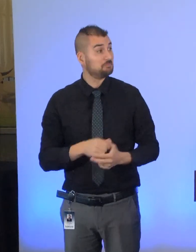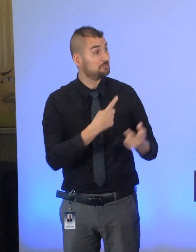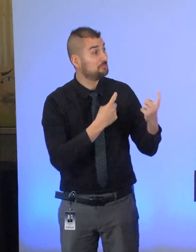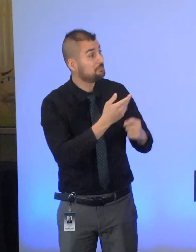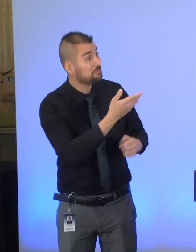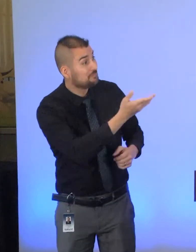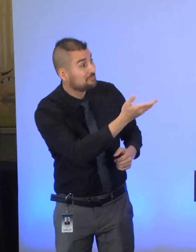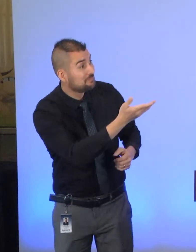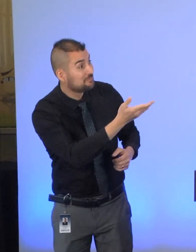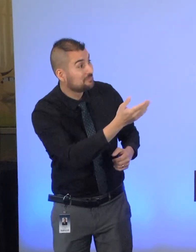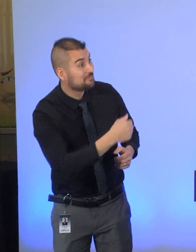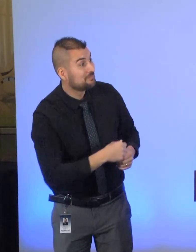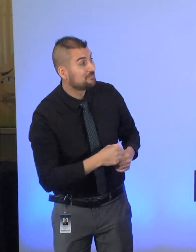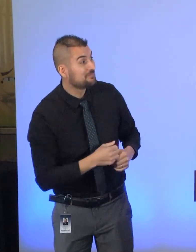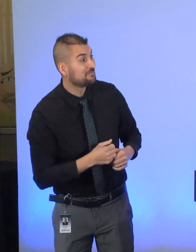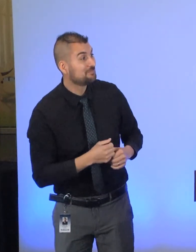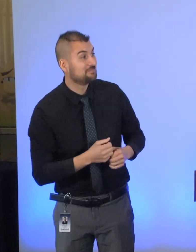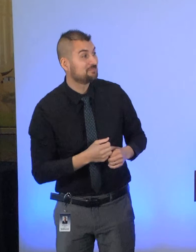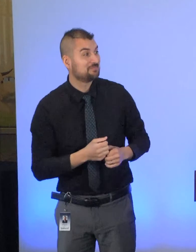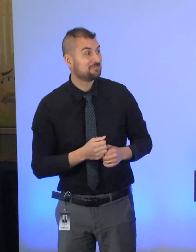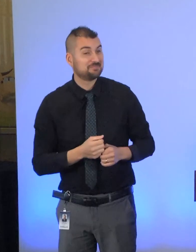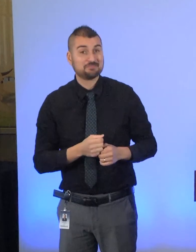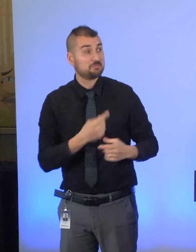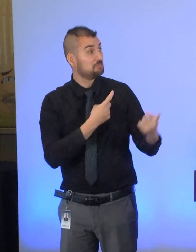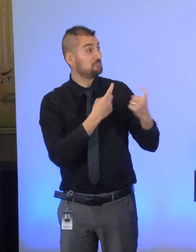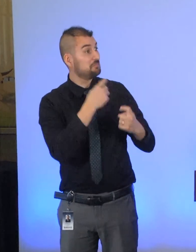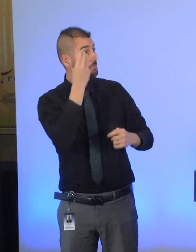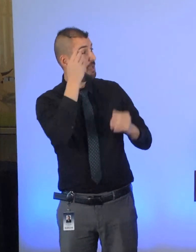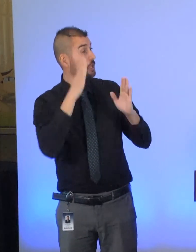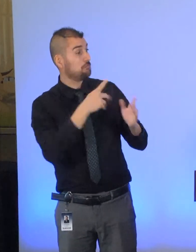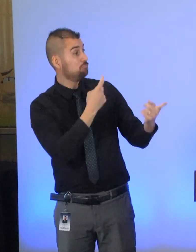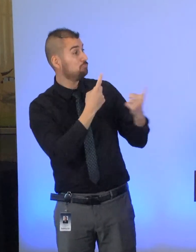Questions? Anything you want to ask the mayor?